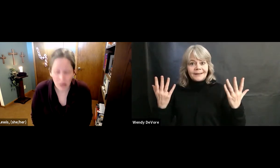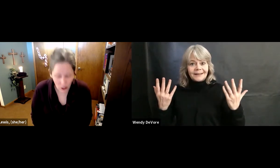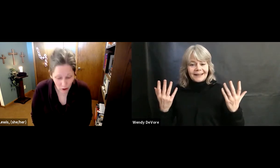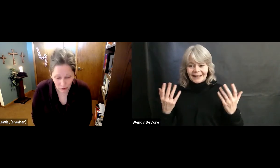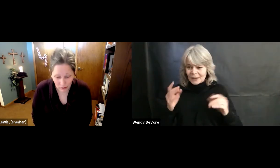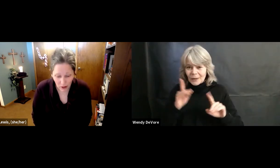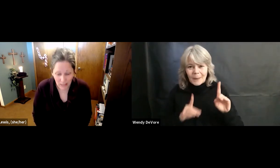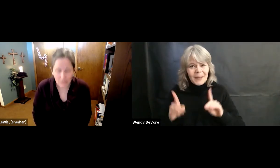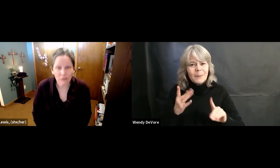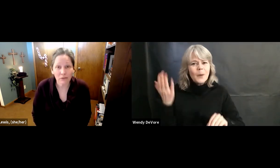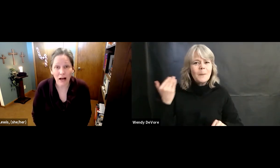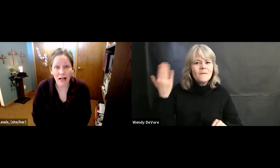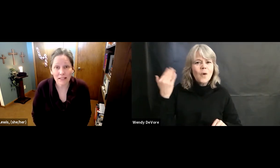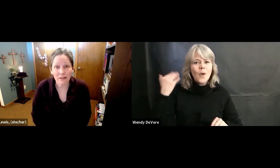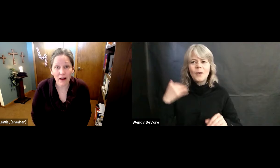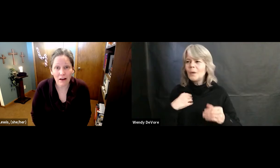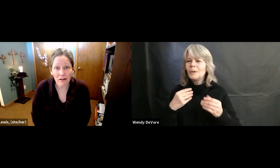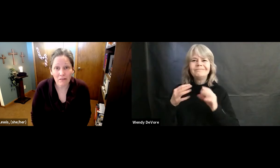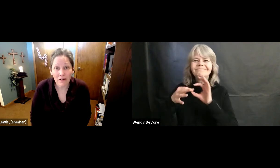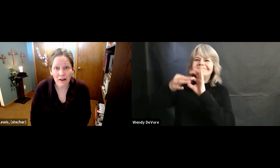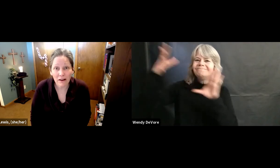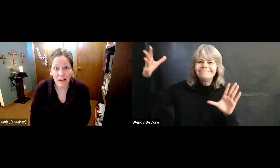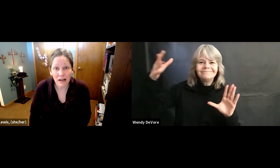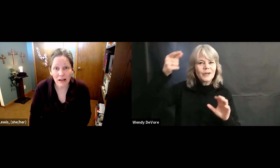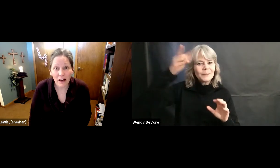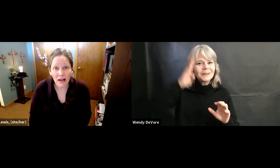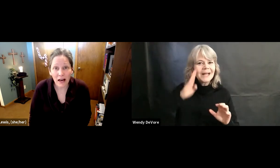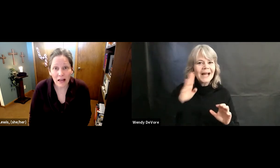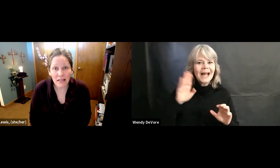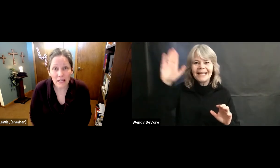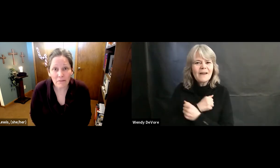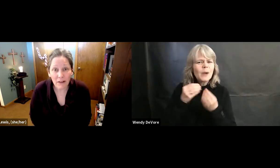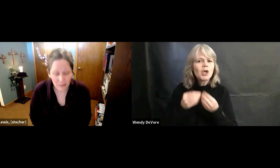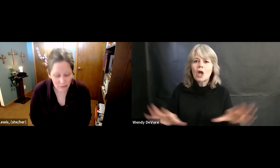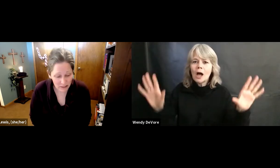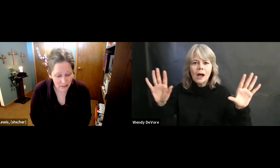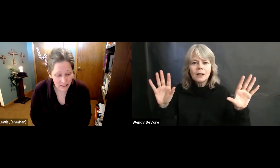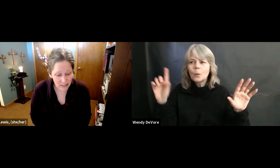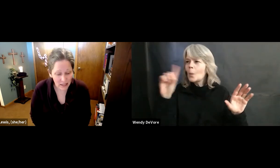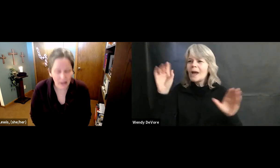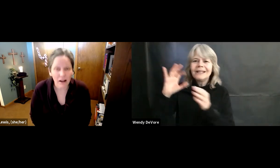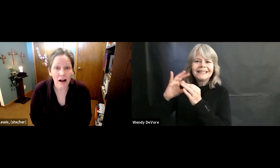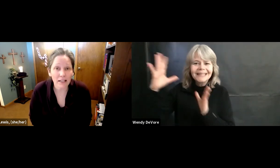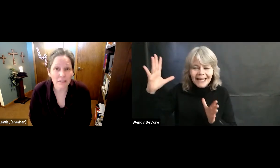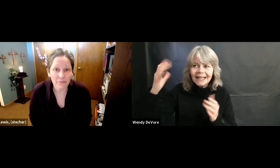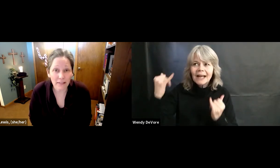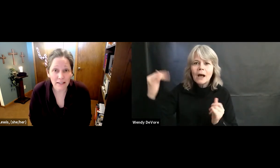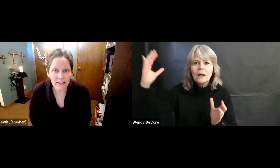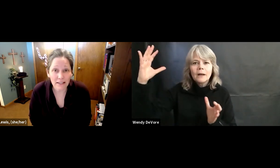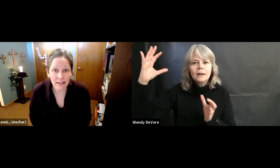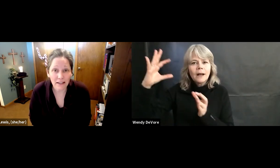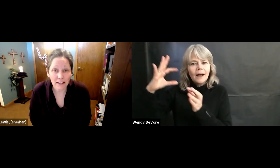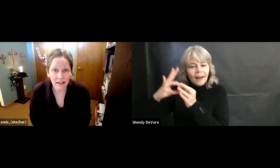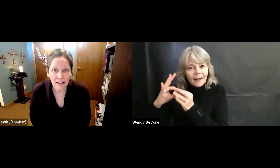People who were lost from God's love, they find themselves sitting at God's